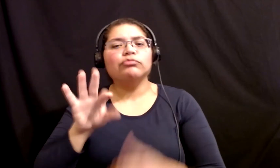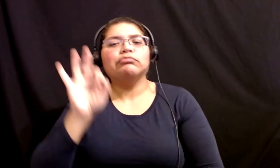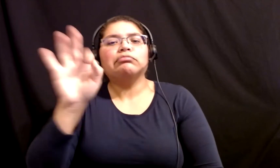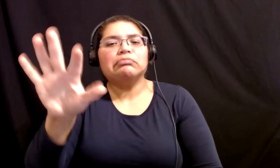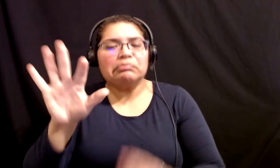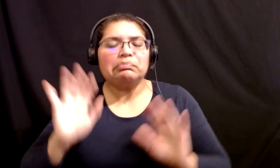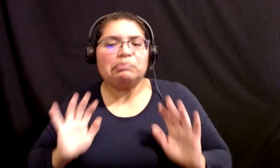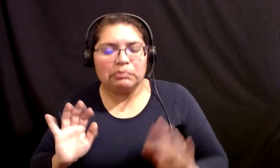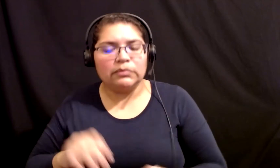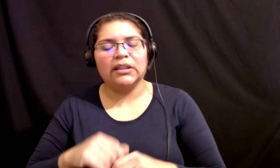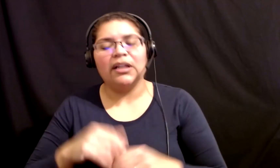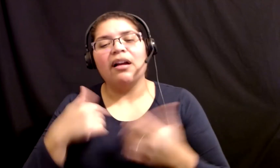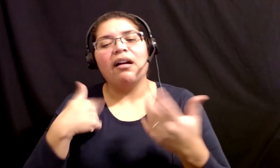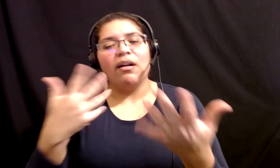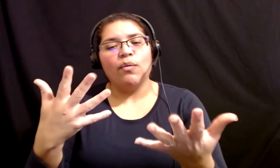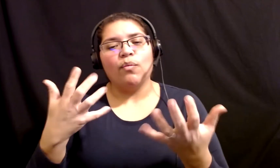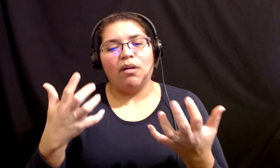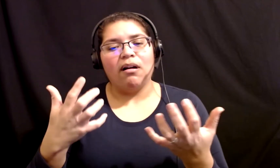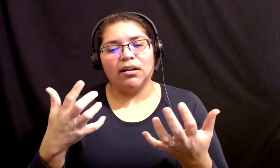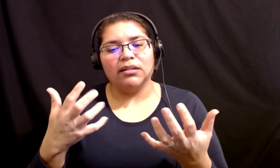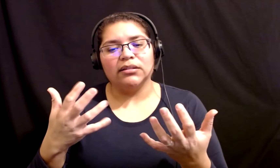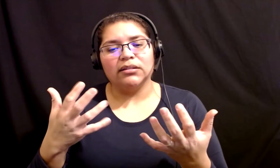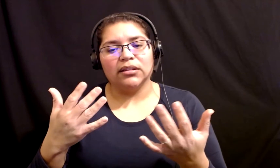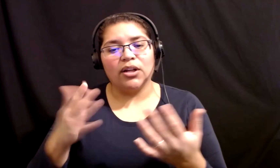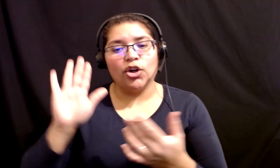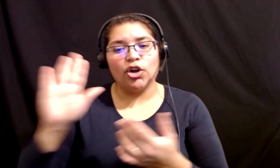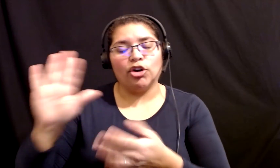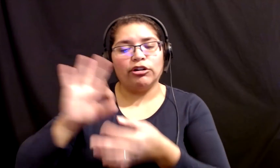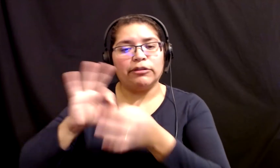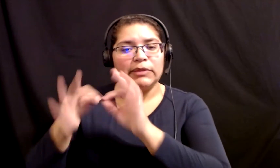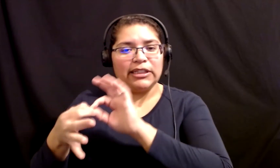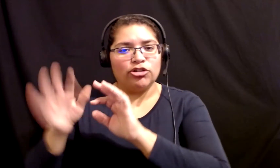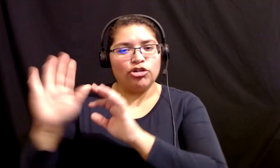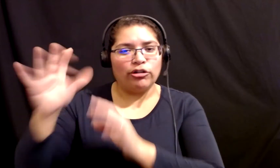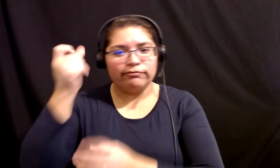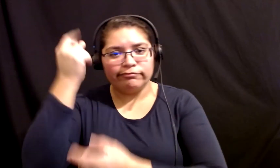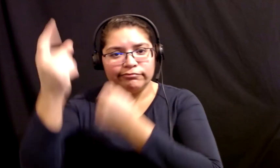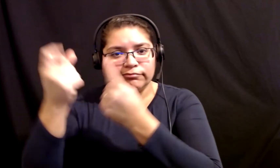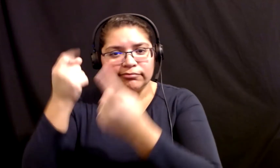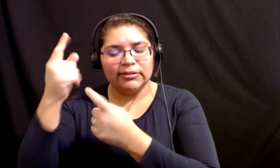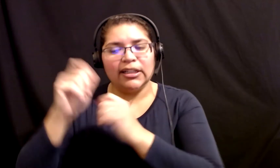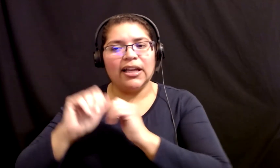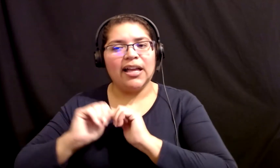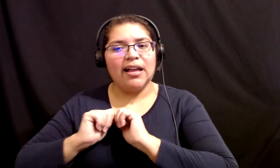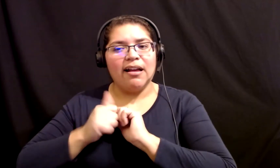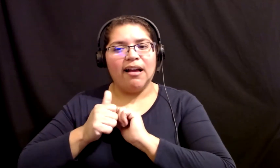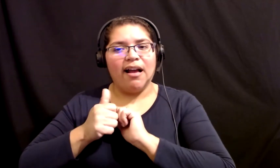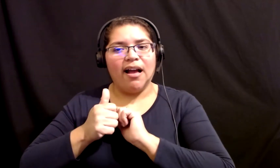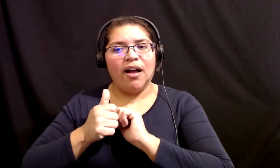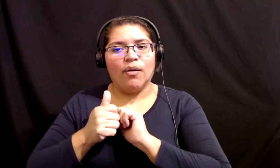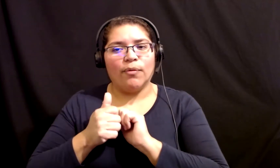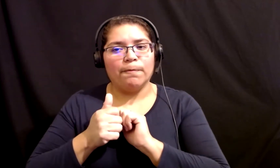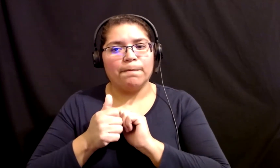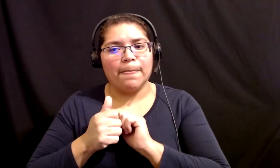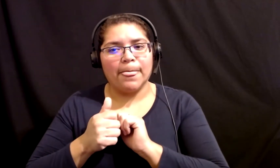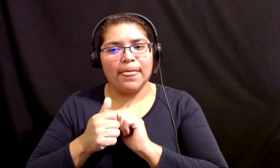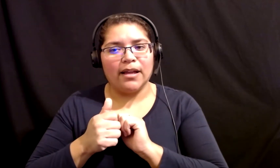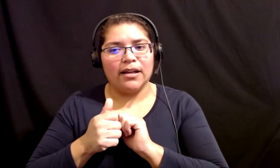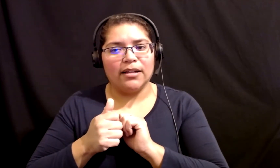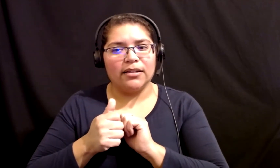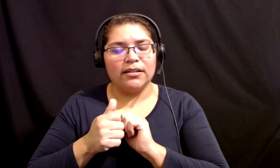would like to get her interpretation of how the